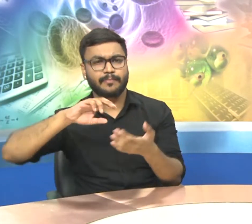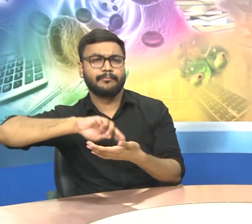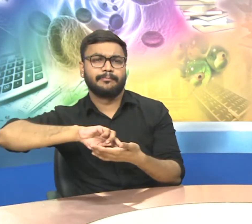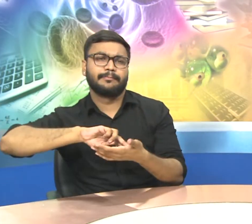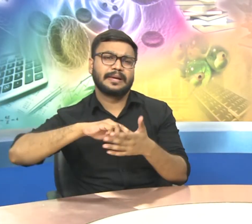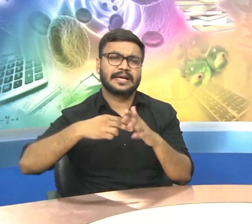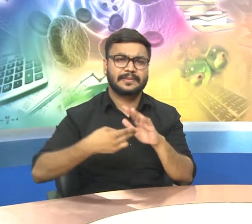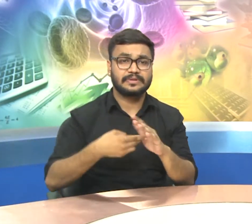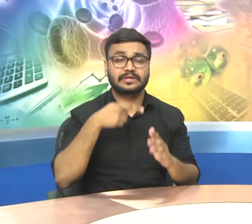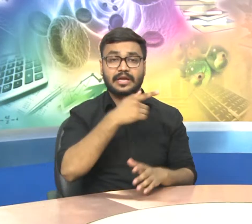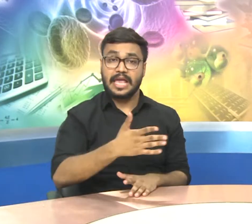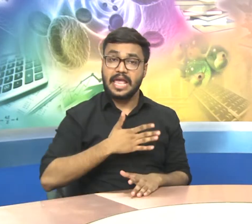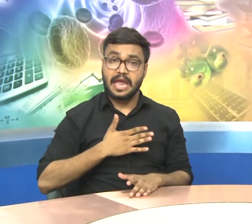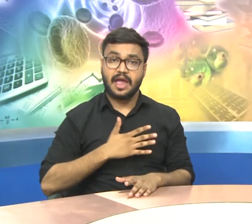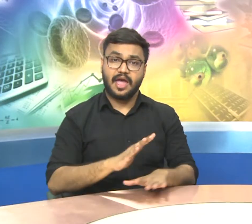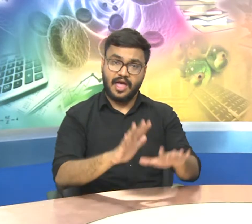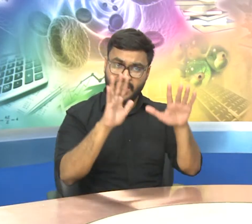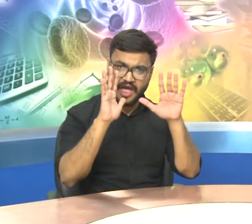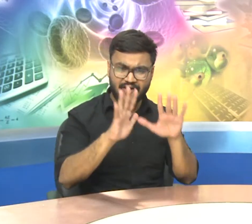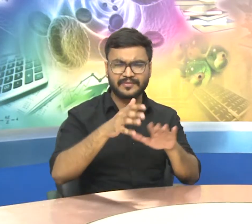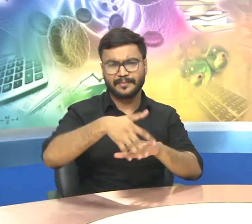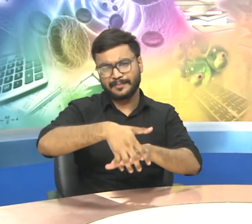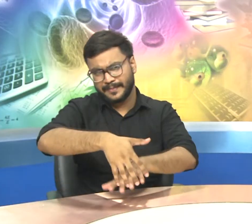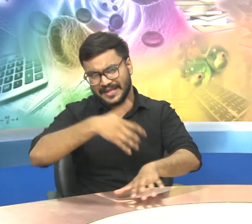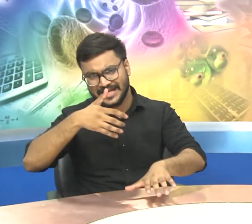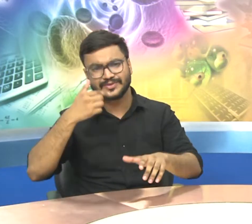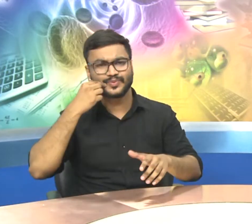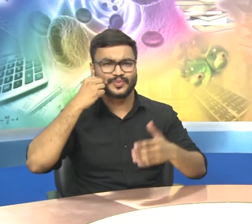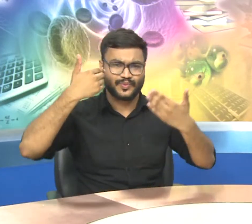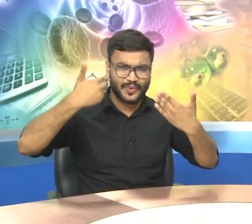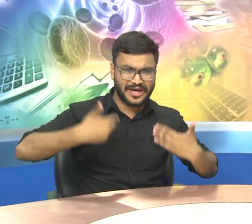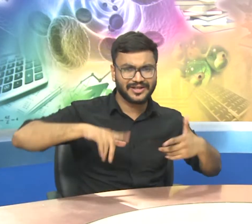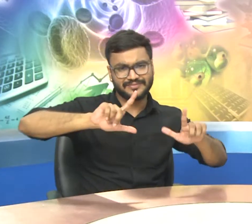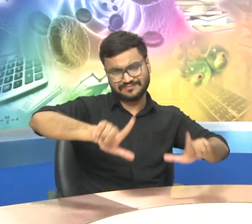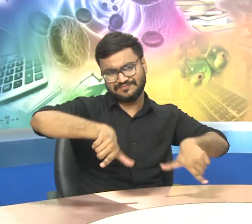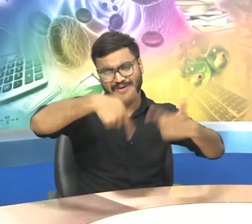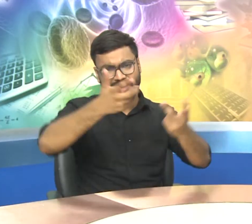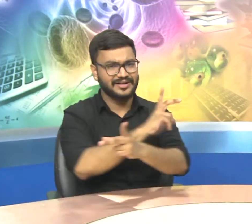And after that, we have seen the biotic components, which are living